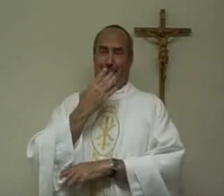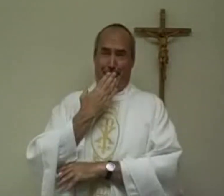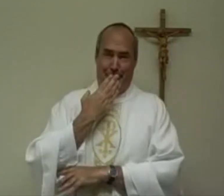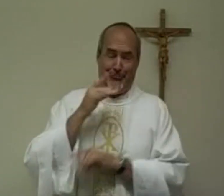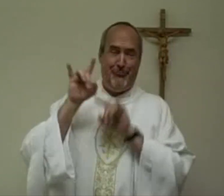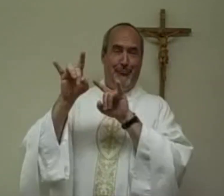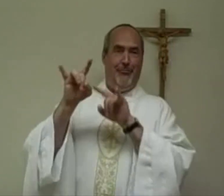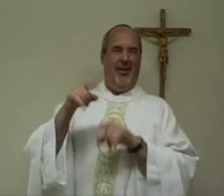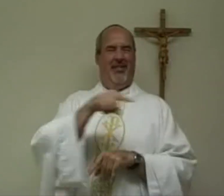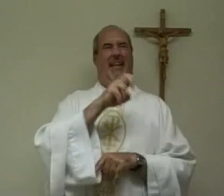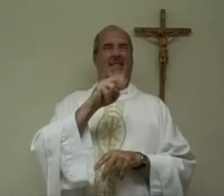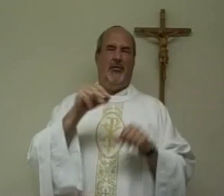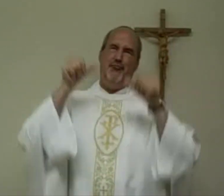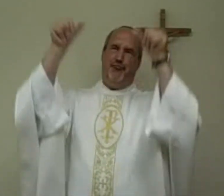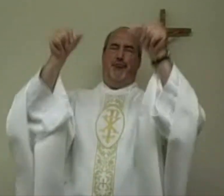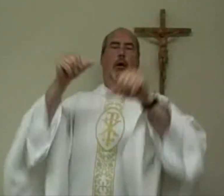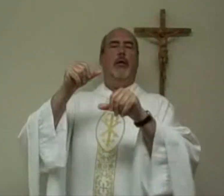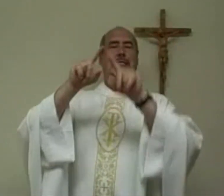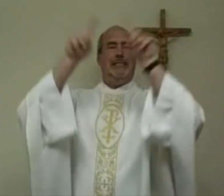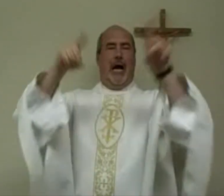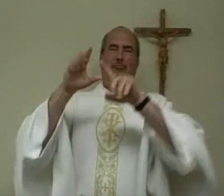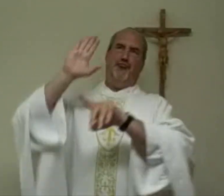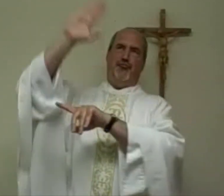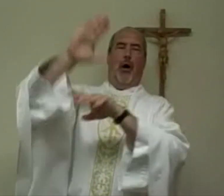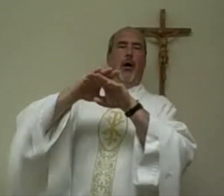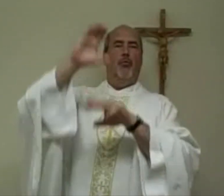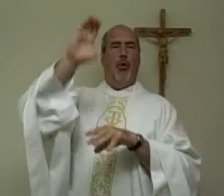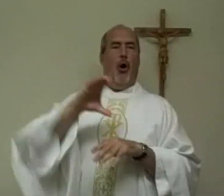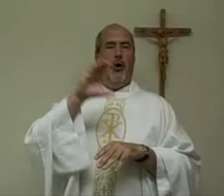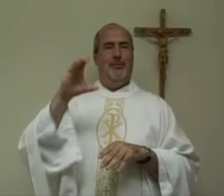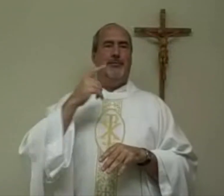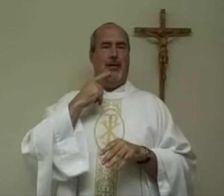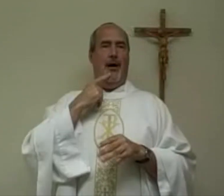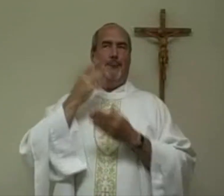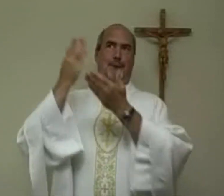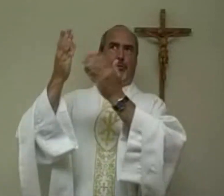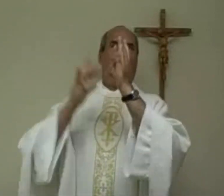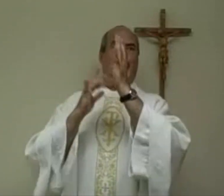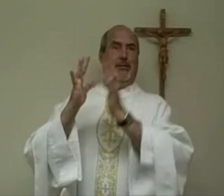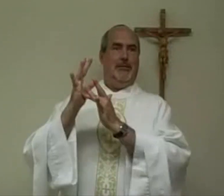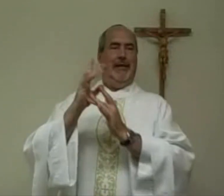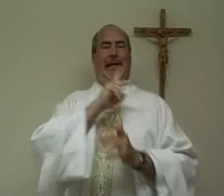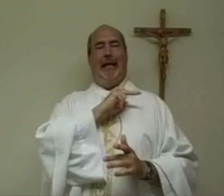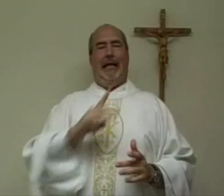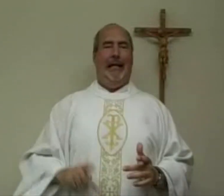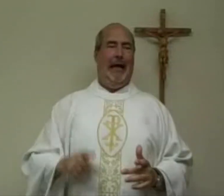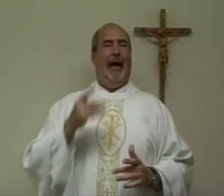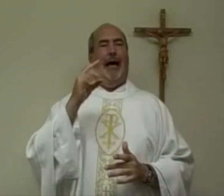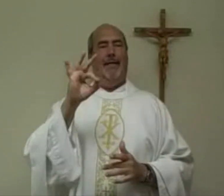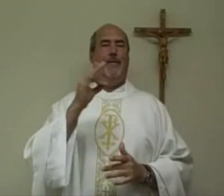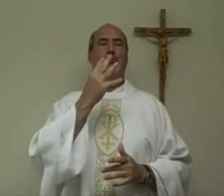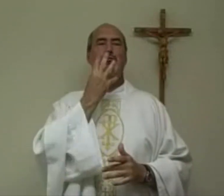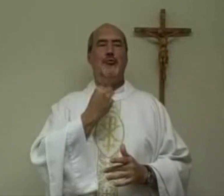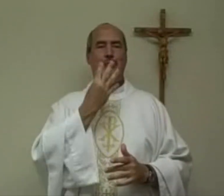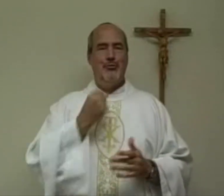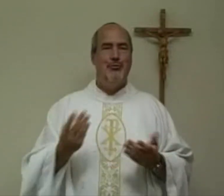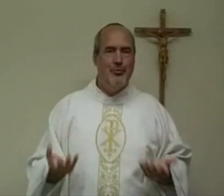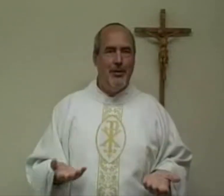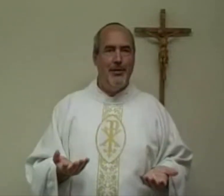the soldiers and people for being the King of the Jews. They even mocked him and posted a sign, King of the Jews,